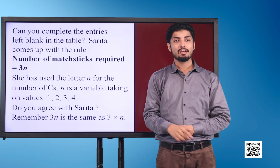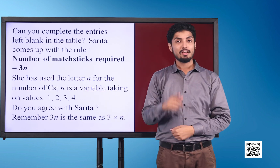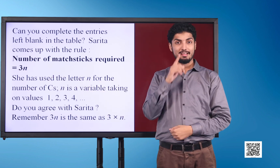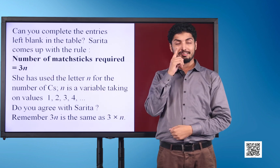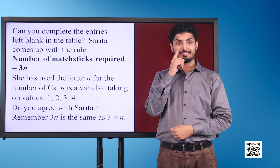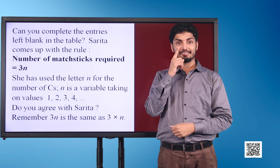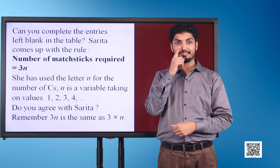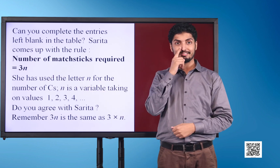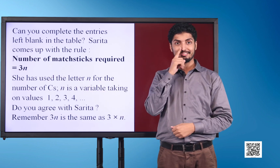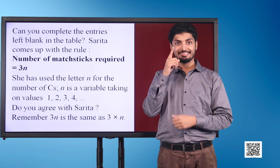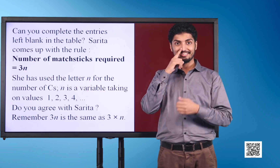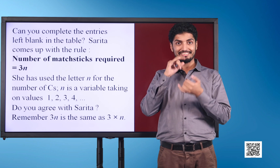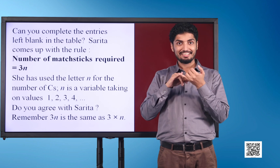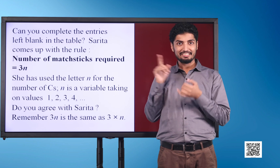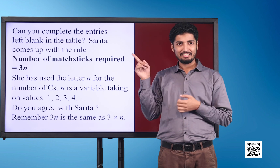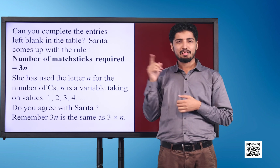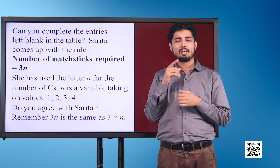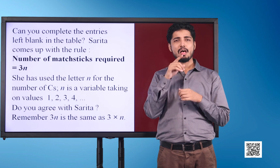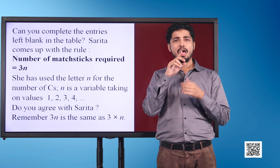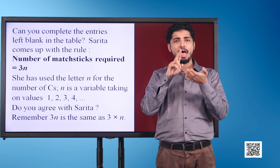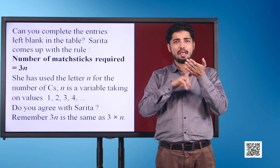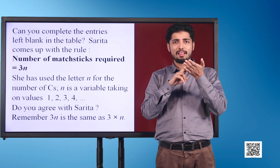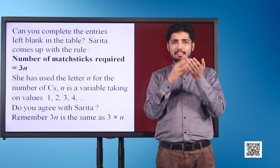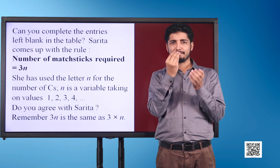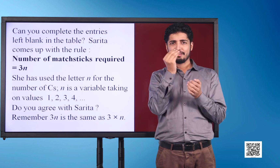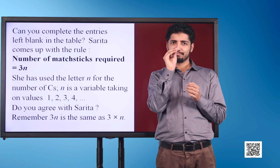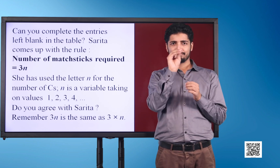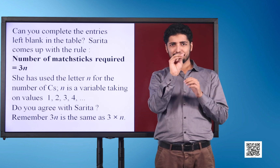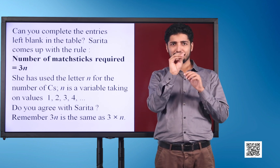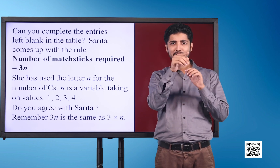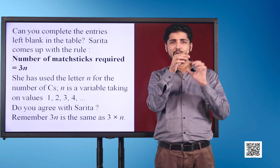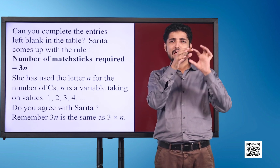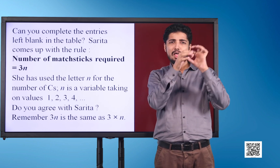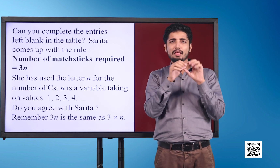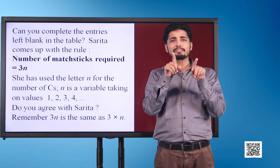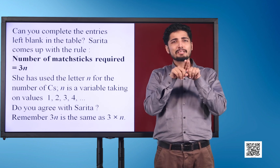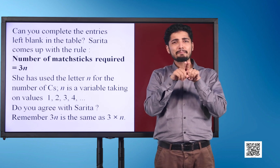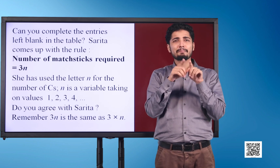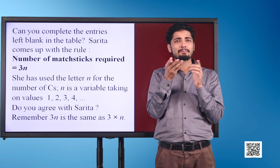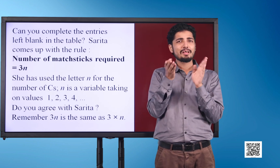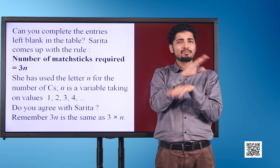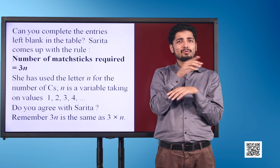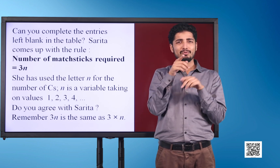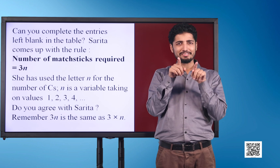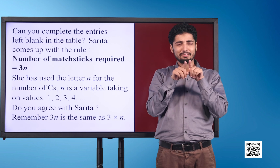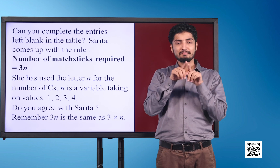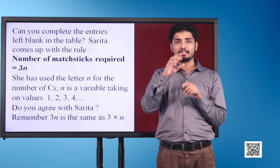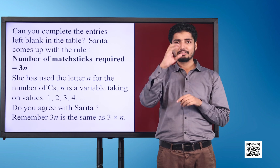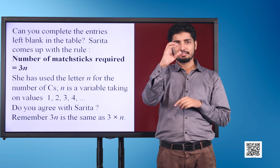She has used the letter n for the number of C's. N is a variable taking on values